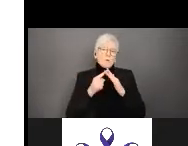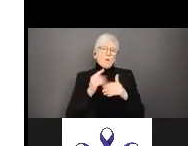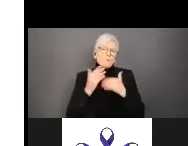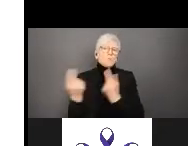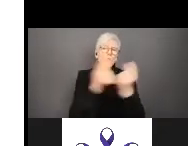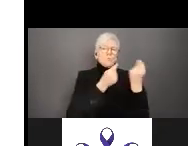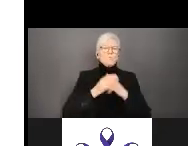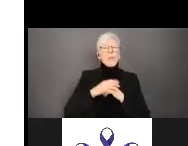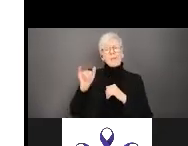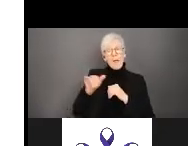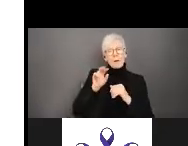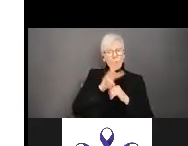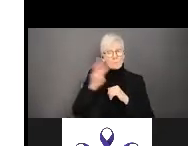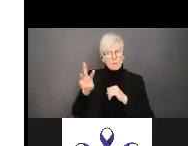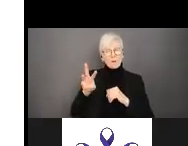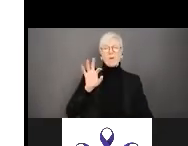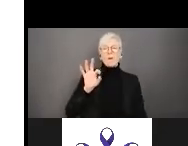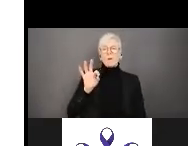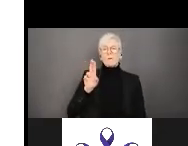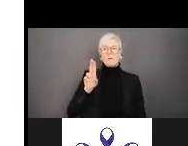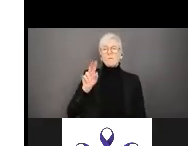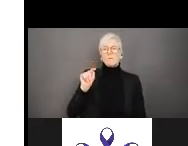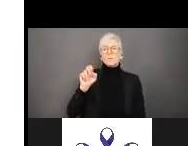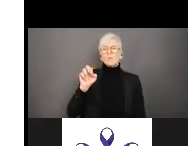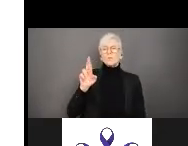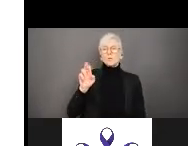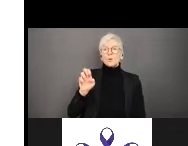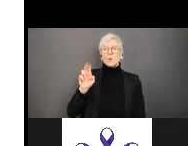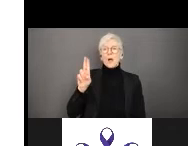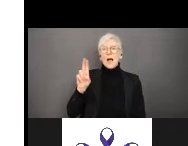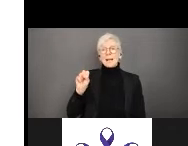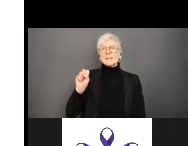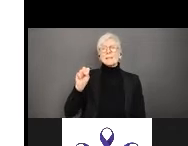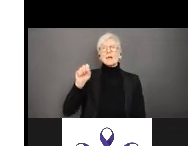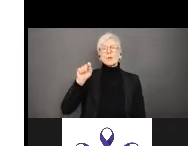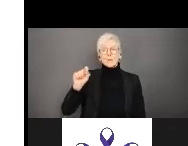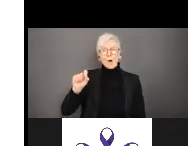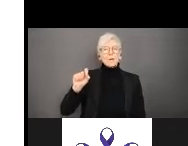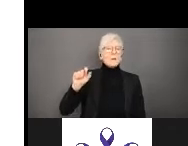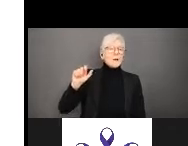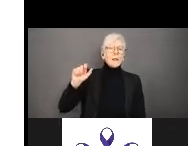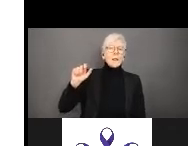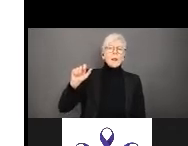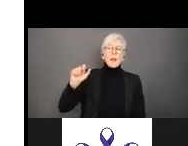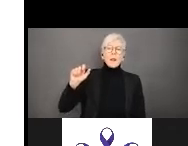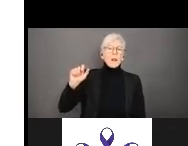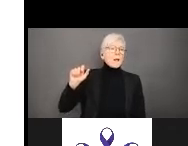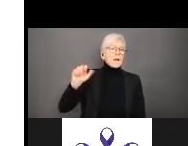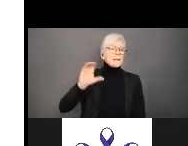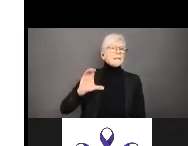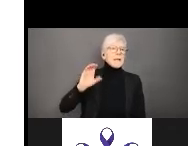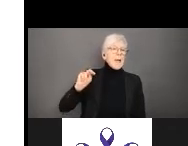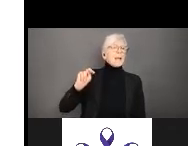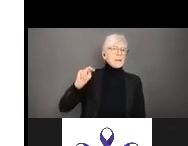earlier, futureus.cnpa.ca, you will find there's a toolkit tab with some additional tools and ideas and